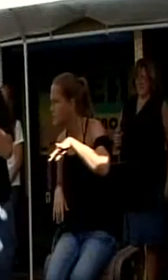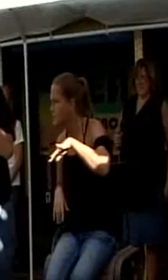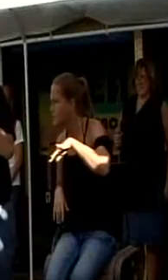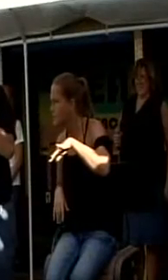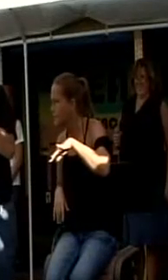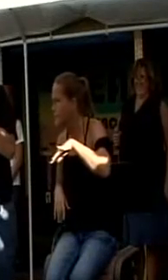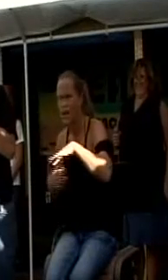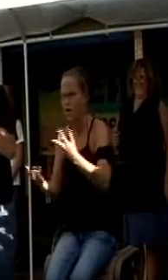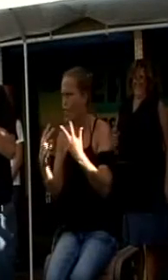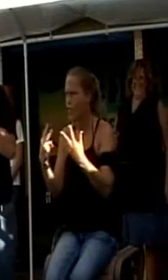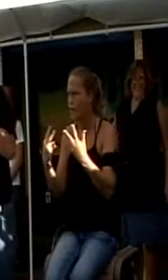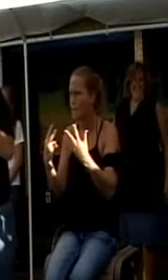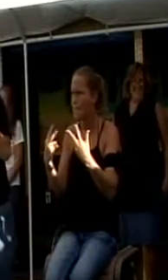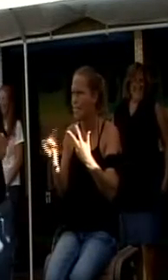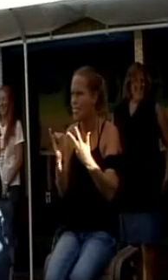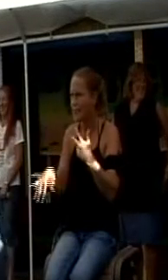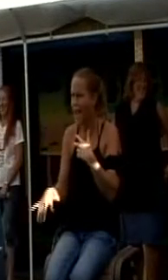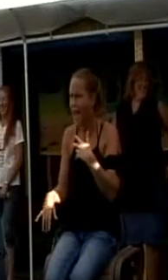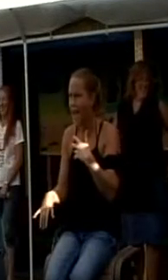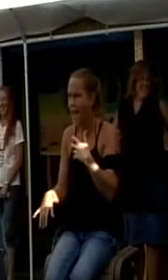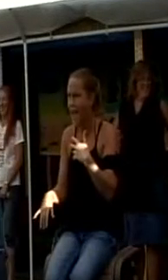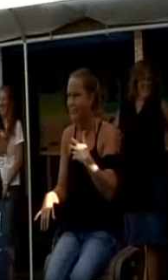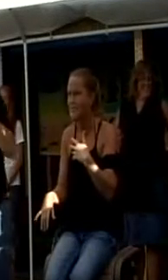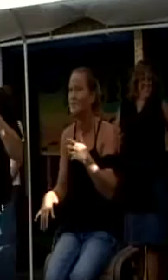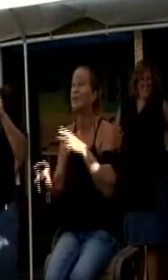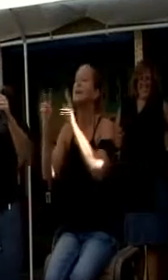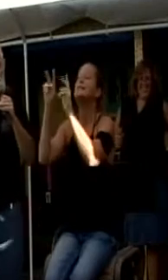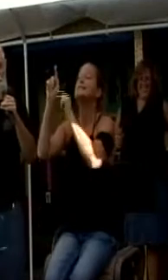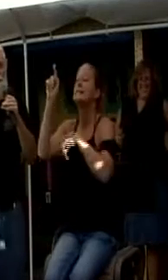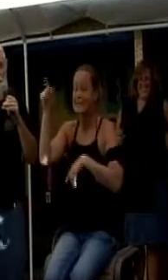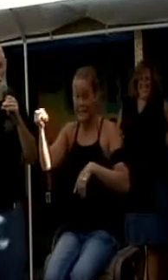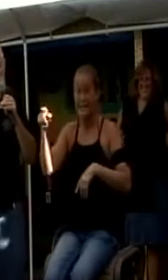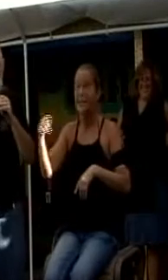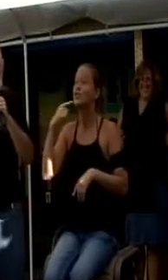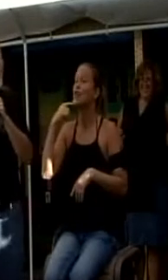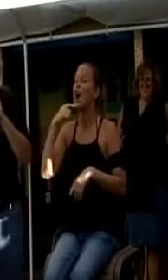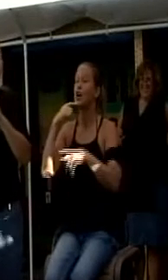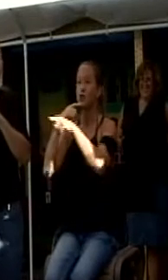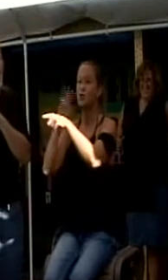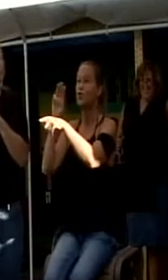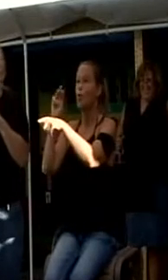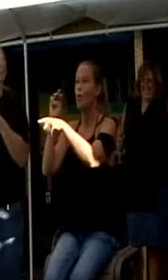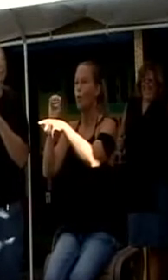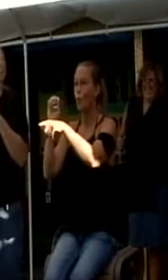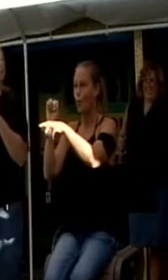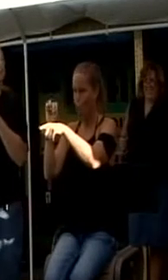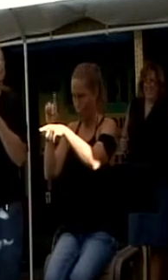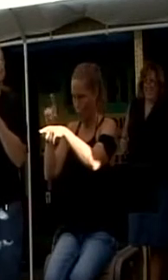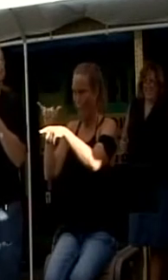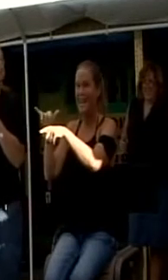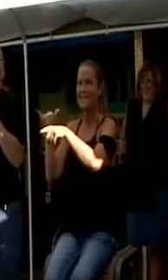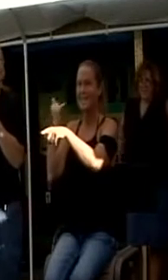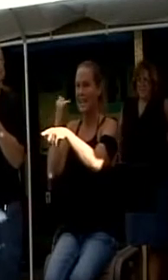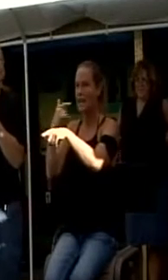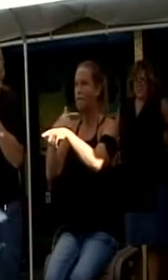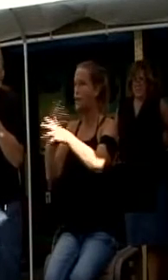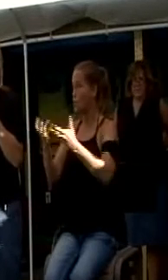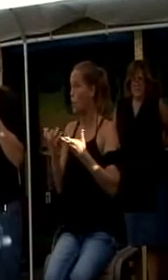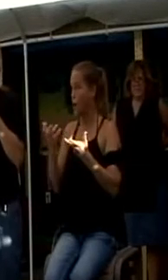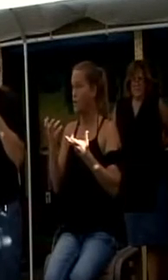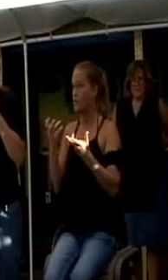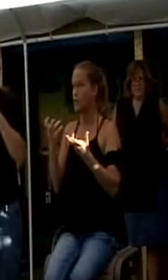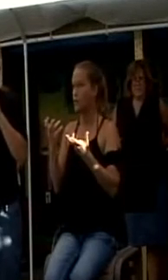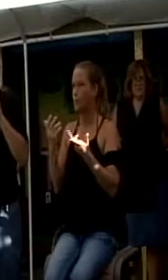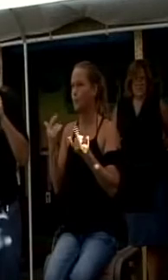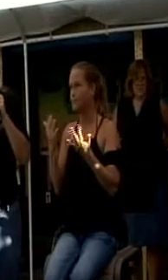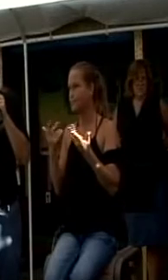tone of voice. You're the one who brought it up. If you want to get one of the pavers, we really got to put those orders together and get them into Patty and put the